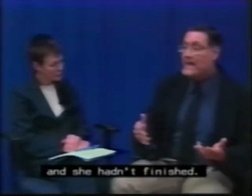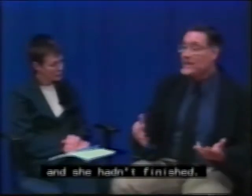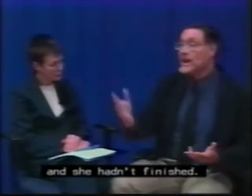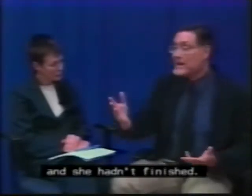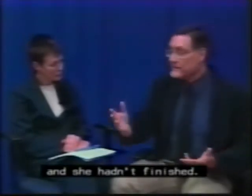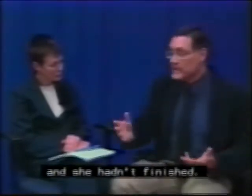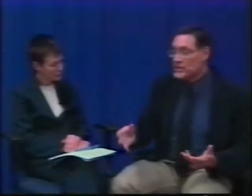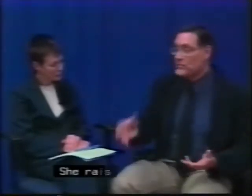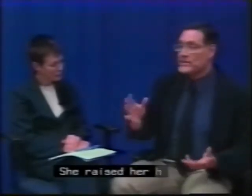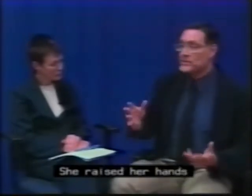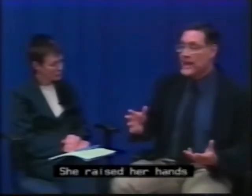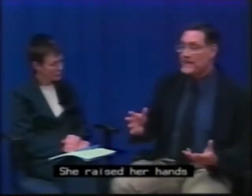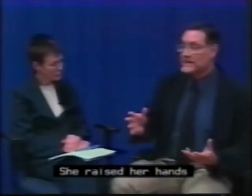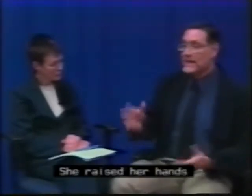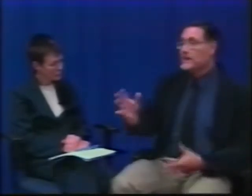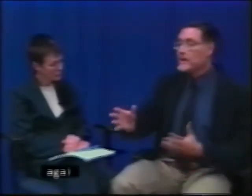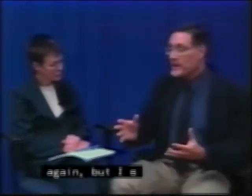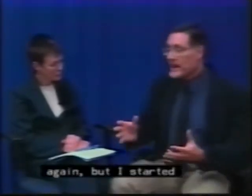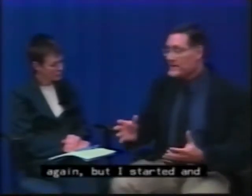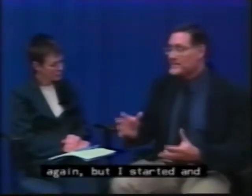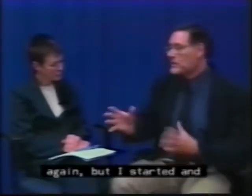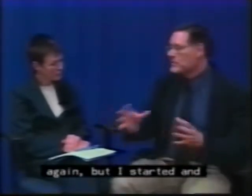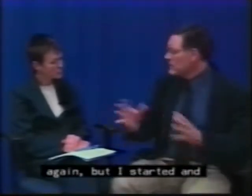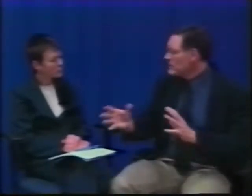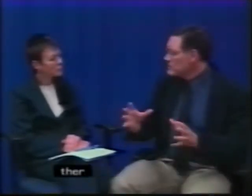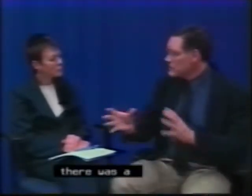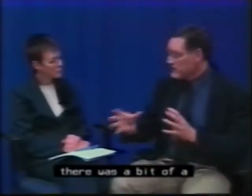She hadn't finished. She raised her hands again, but I had started, and there was a bit of